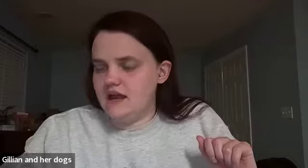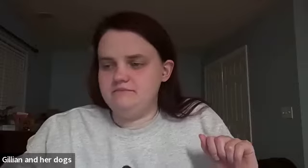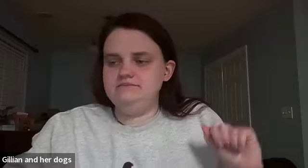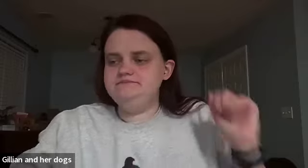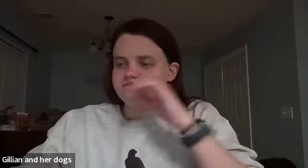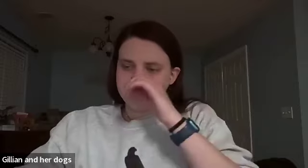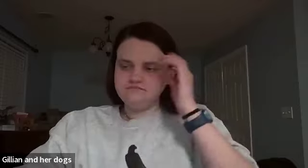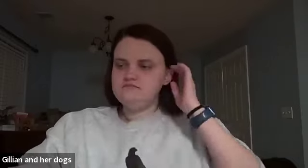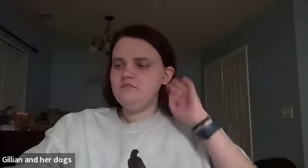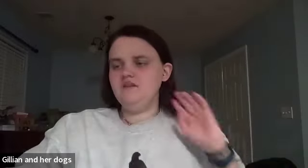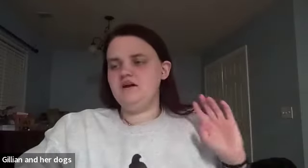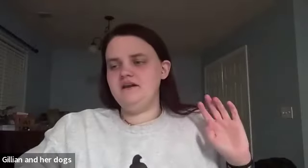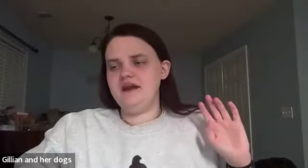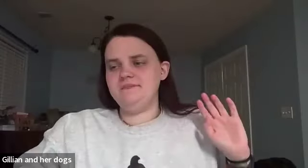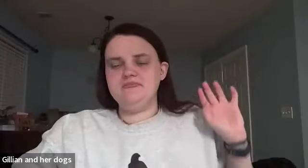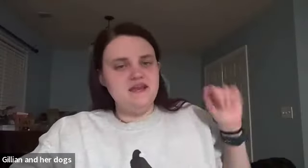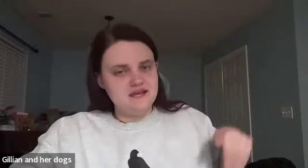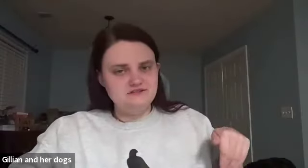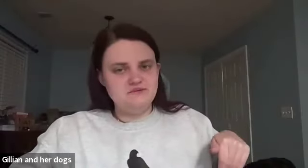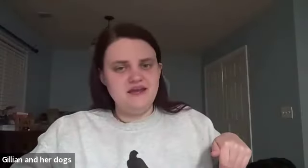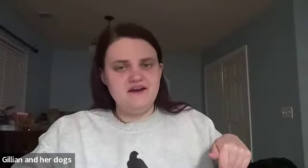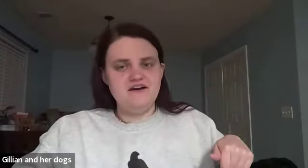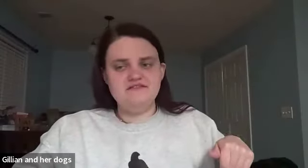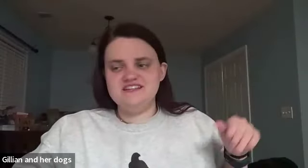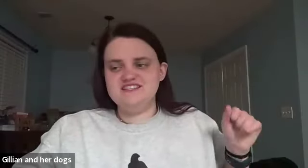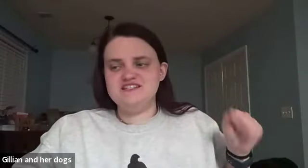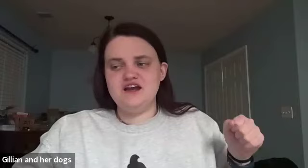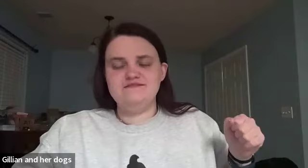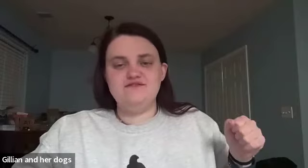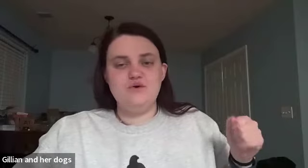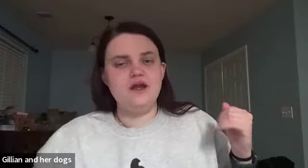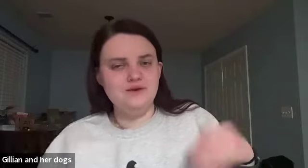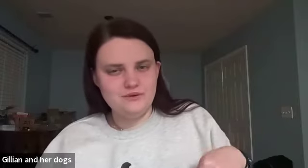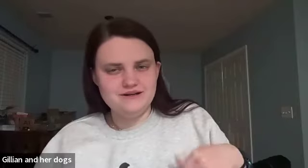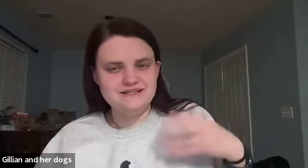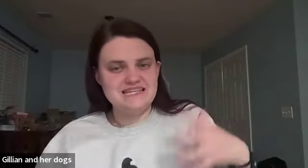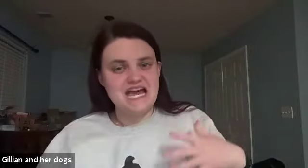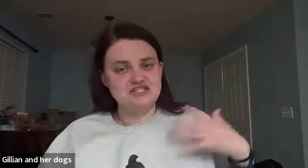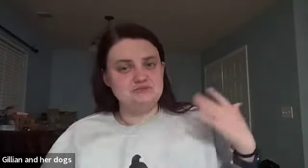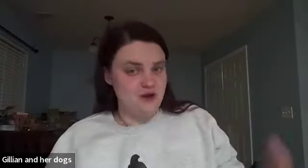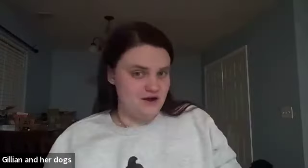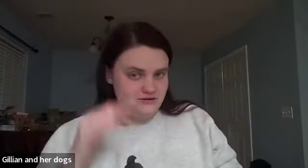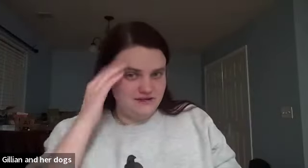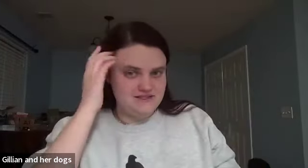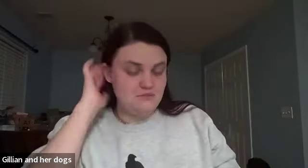Yeah. Okay. The next one we have is the sign for annoy / bothering